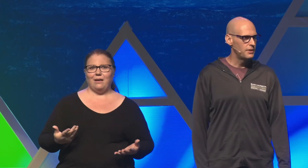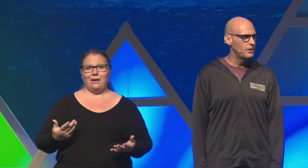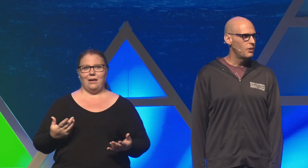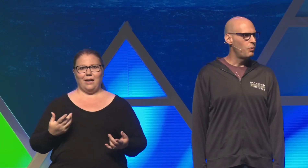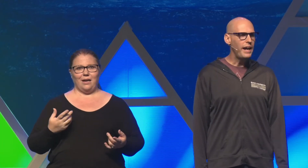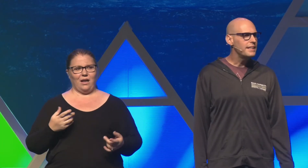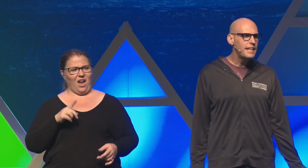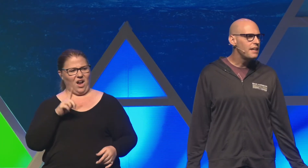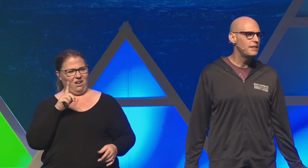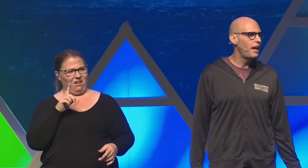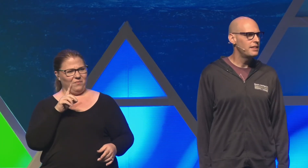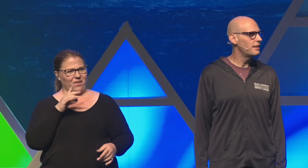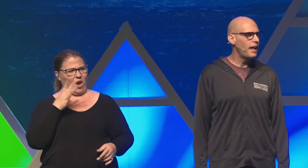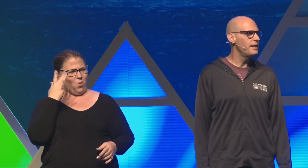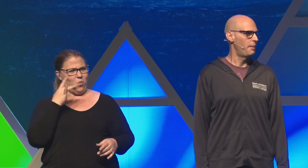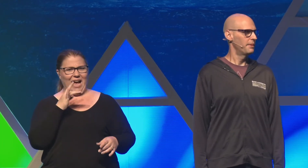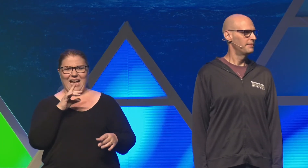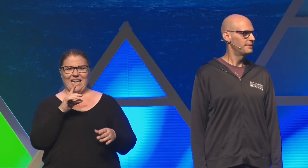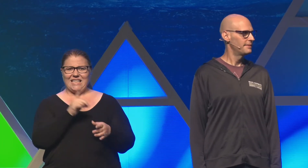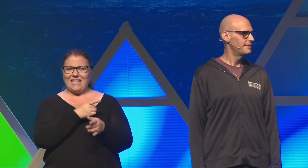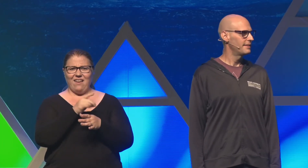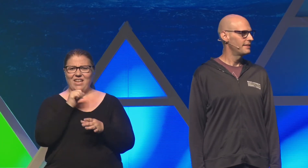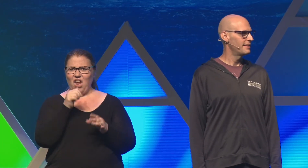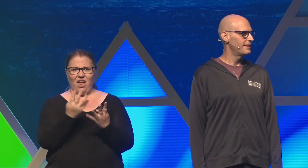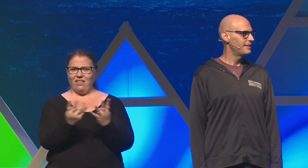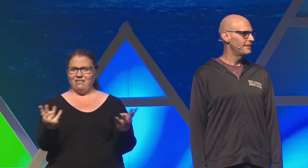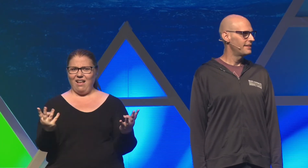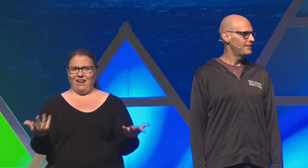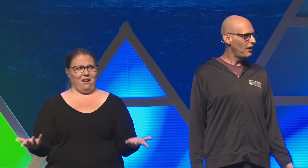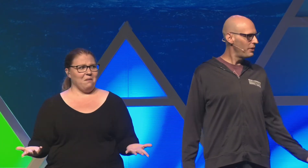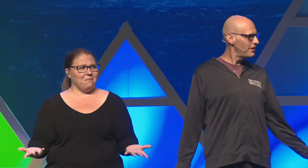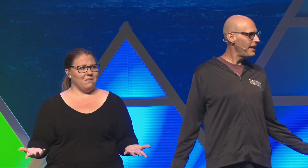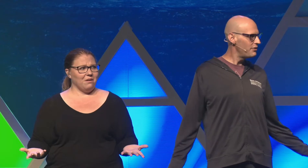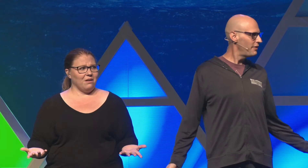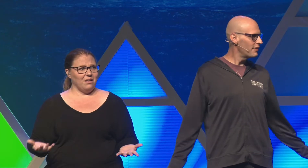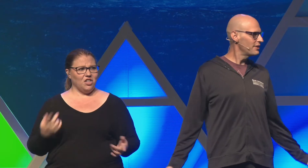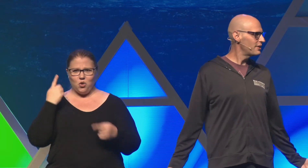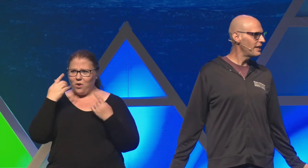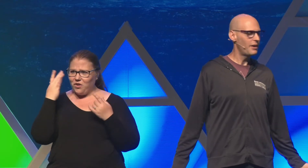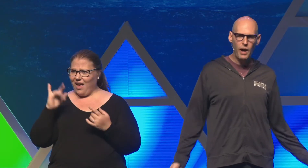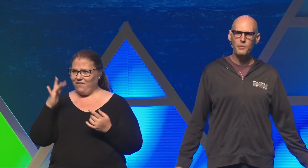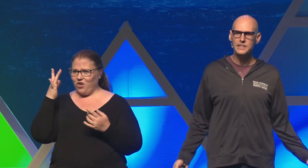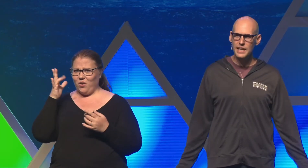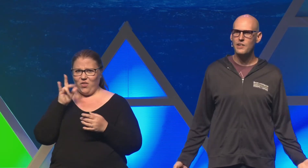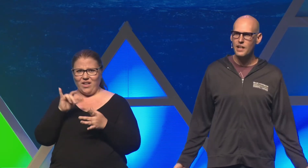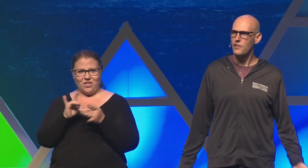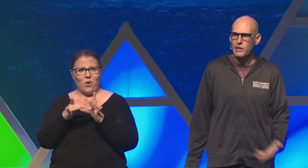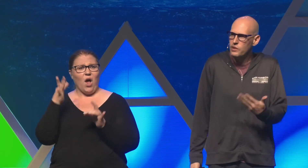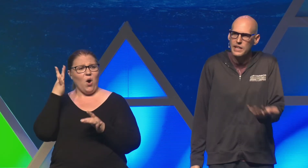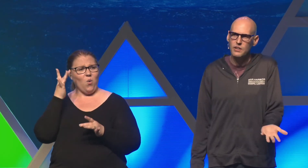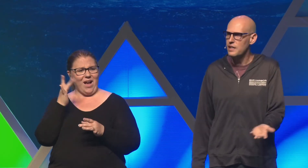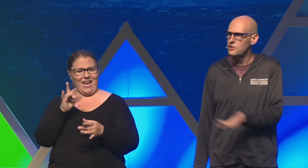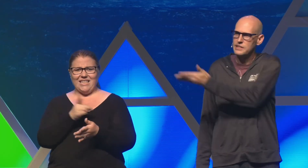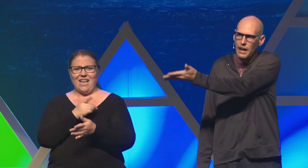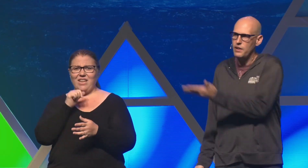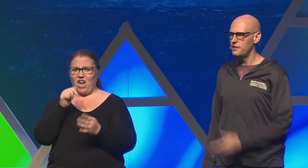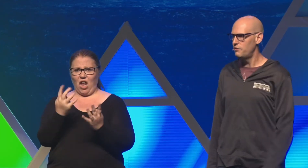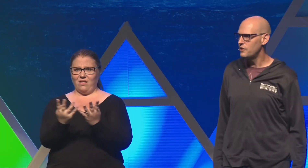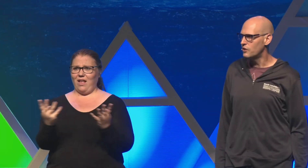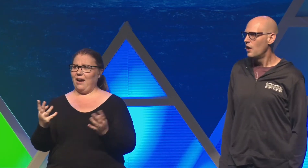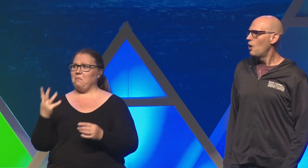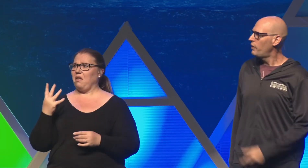question, why is David not in the lineup? Do y'all wonder that if you've ever heard this story? Why was David not? We don't really hear that. He's just